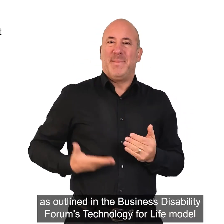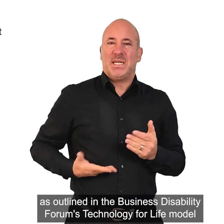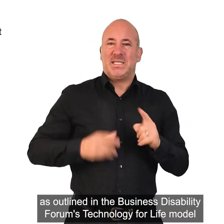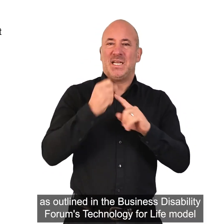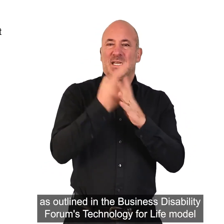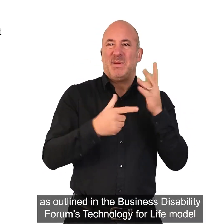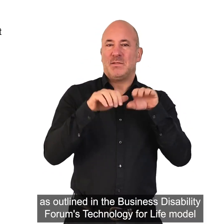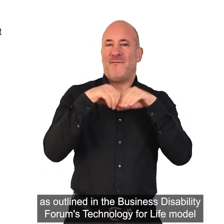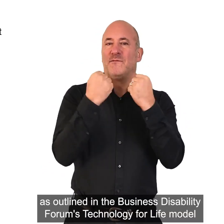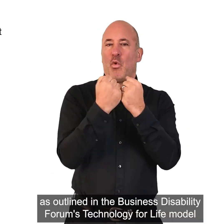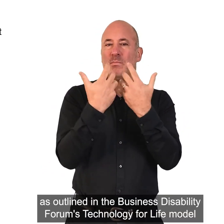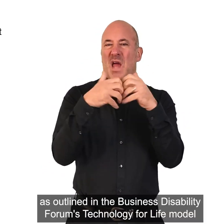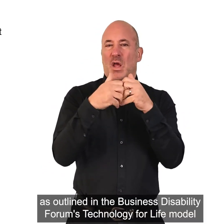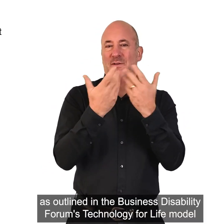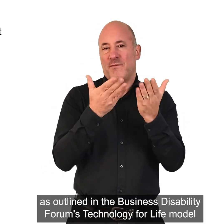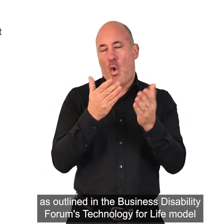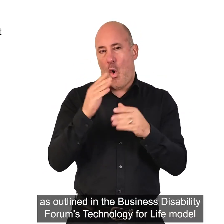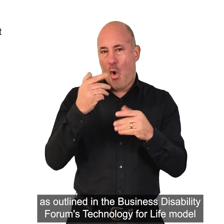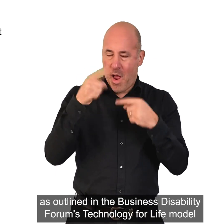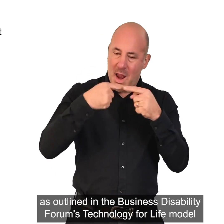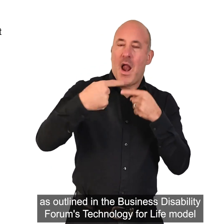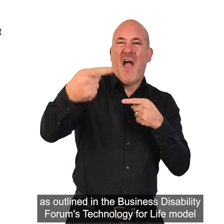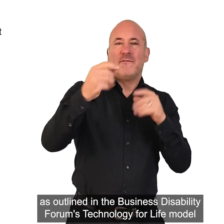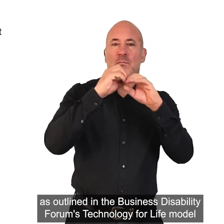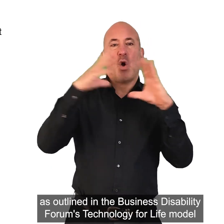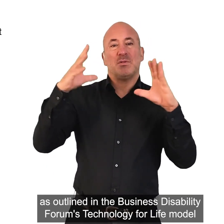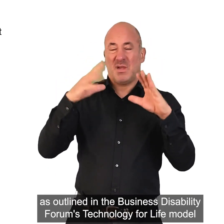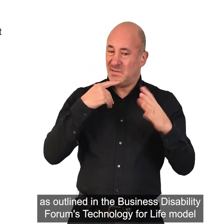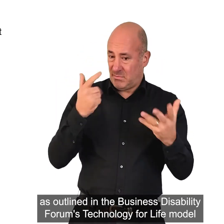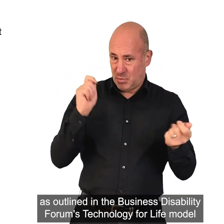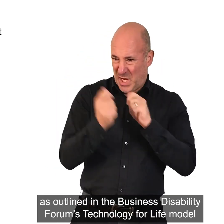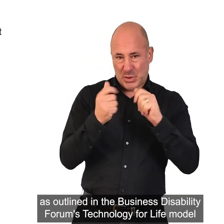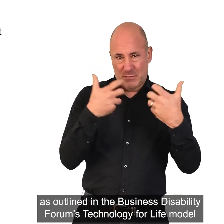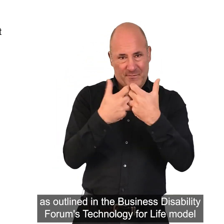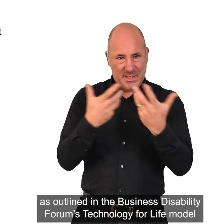as outlined in the Business Disability Forum's Technology for Life model.